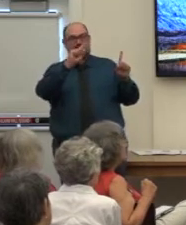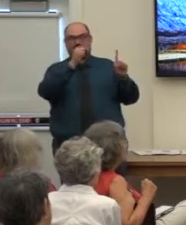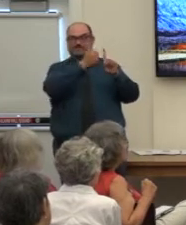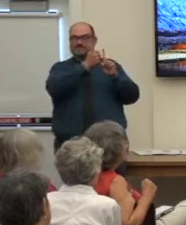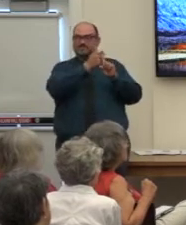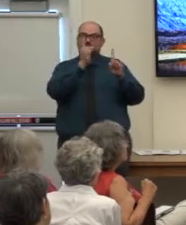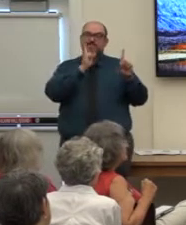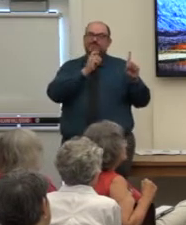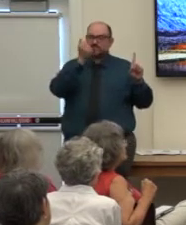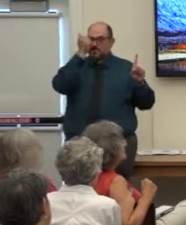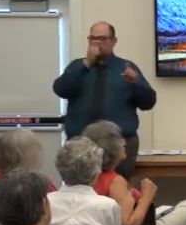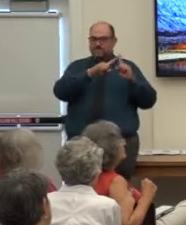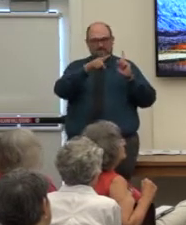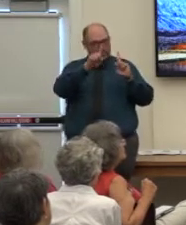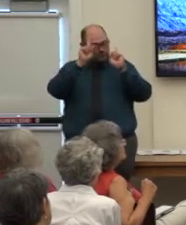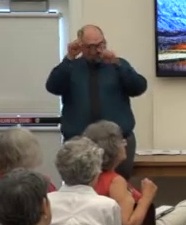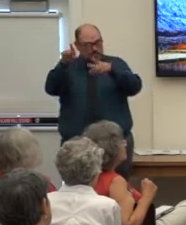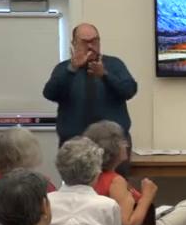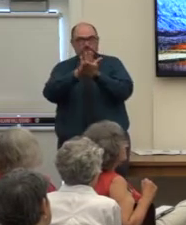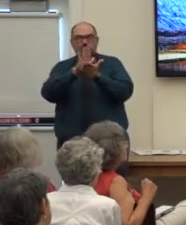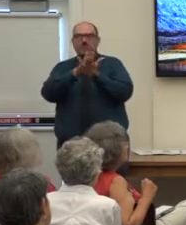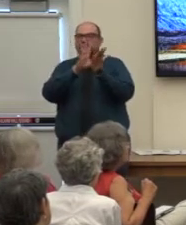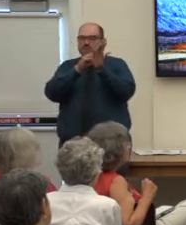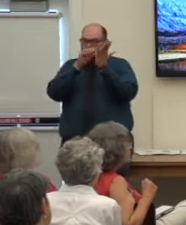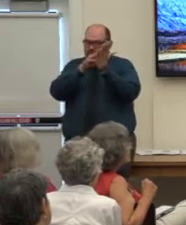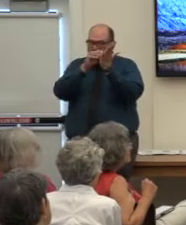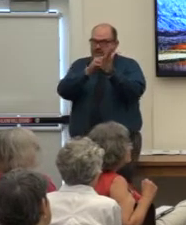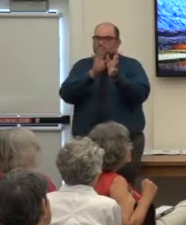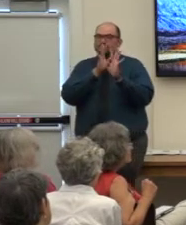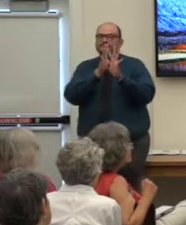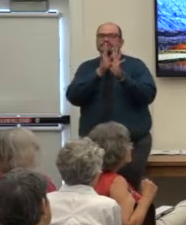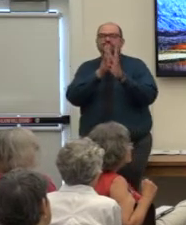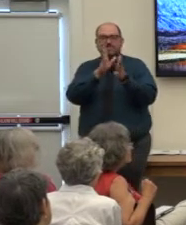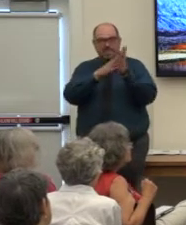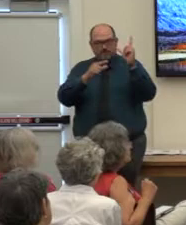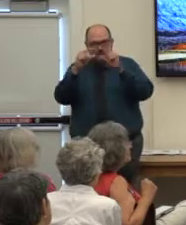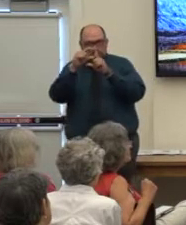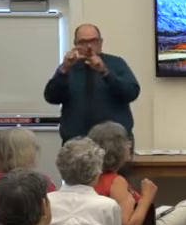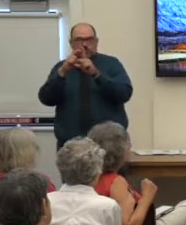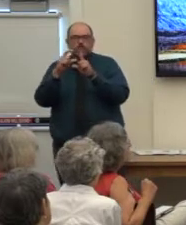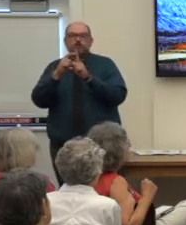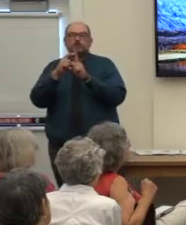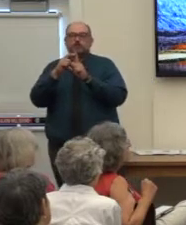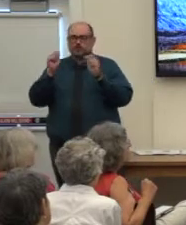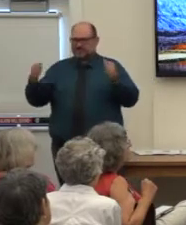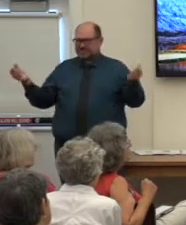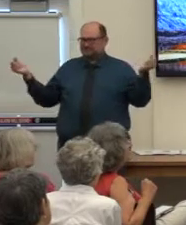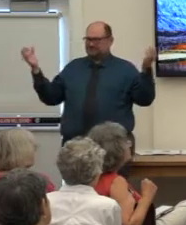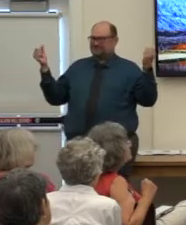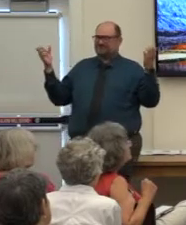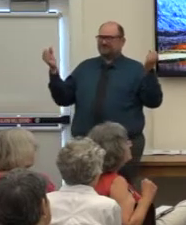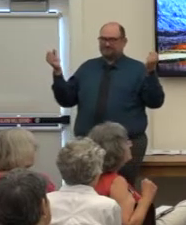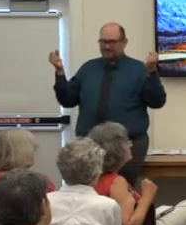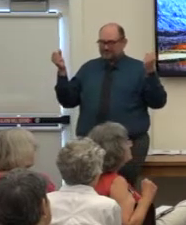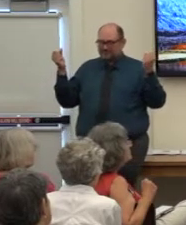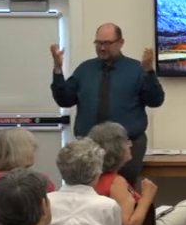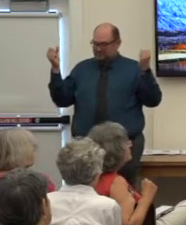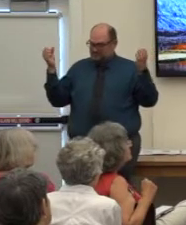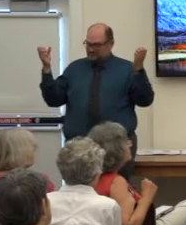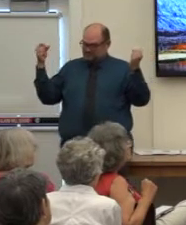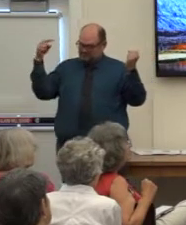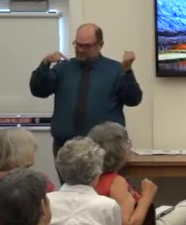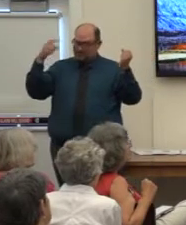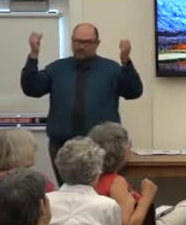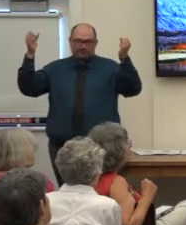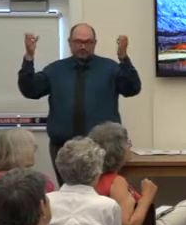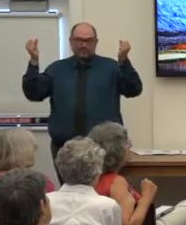words. She could talk, but mostly it was in this way, signing. Now, there's some incorrectnesses in that. I mean, Katie